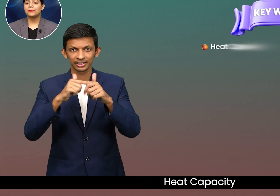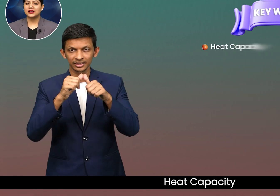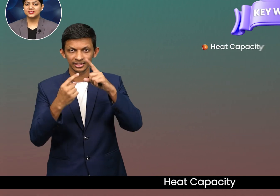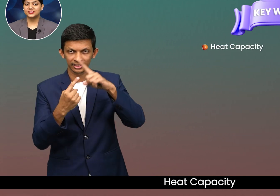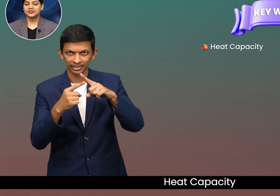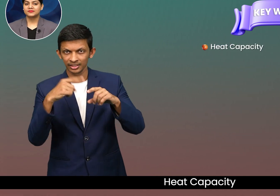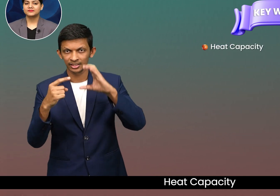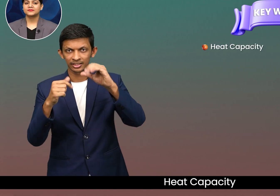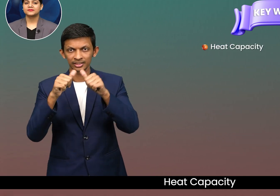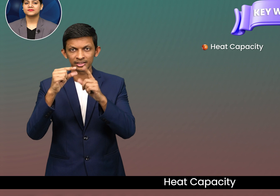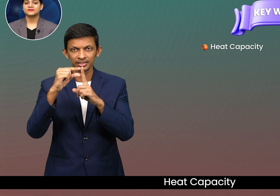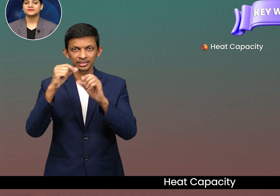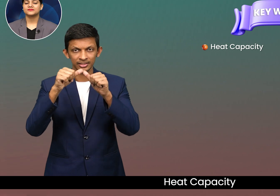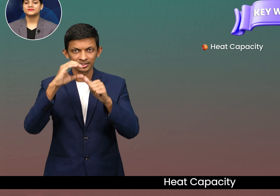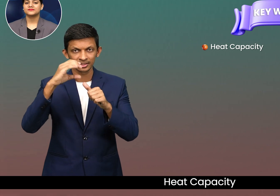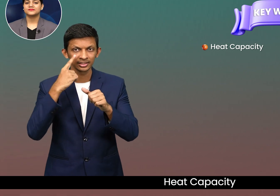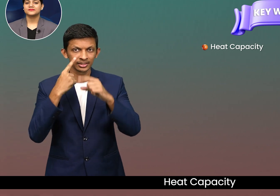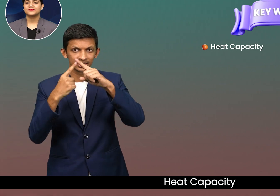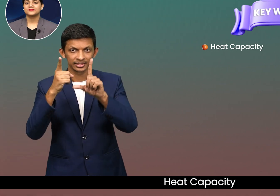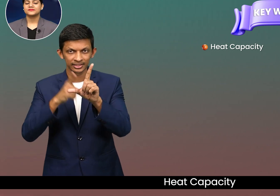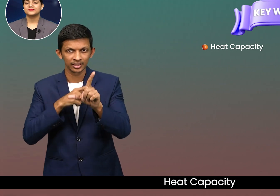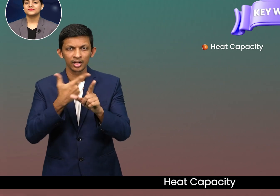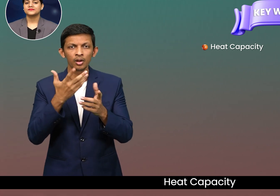heat capacity,